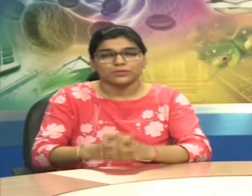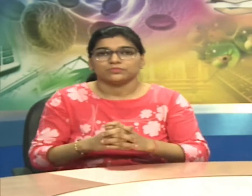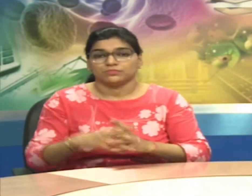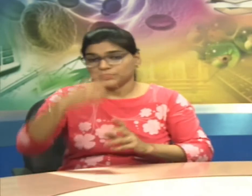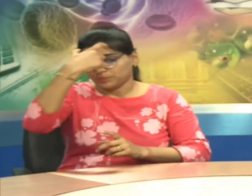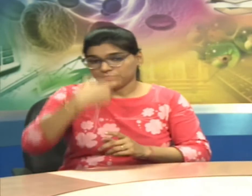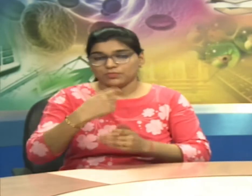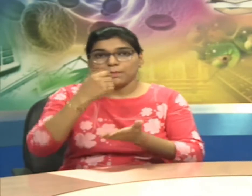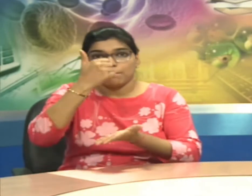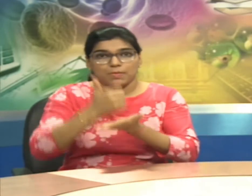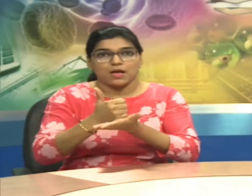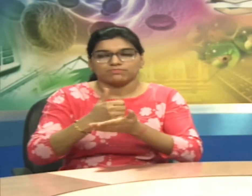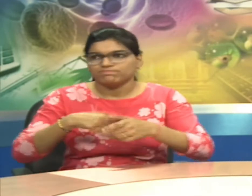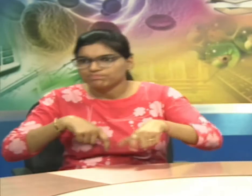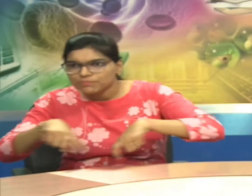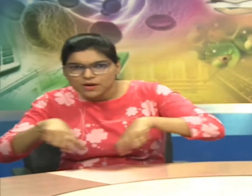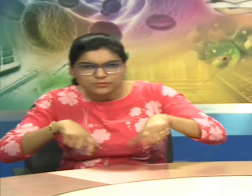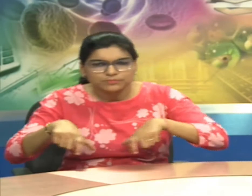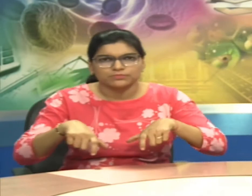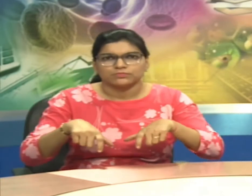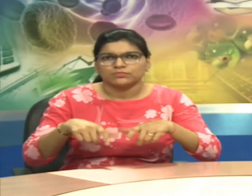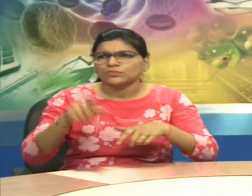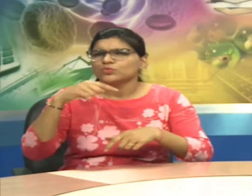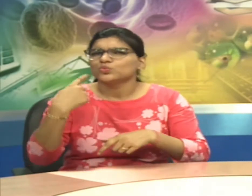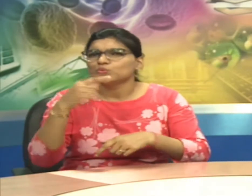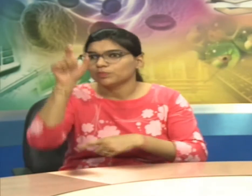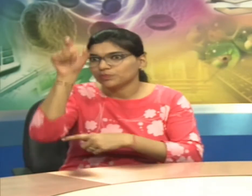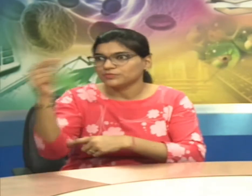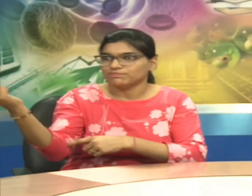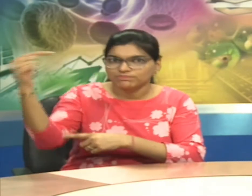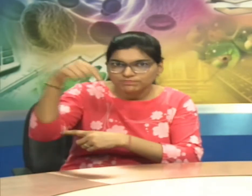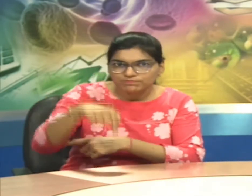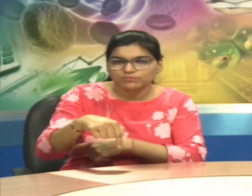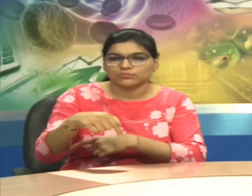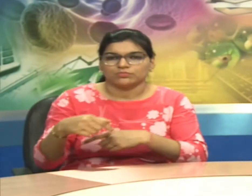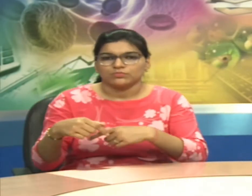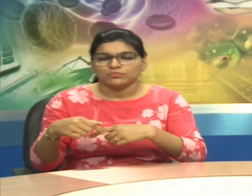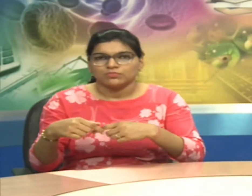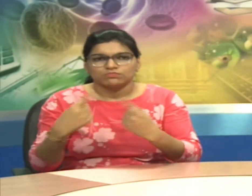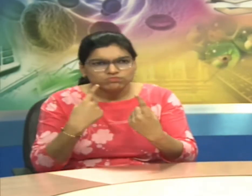Next word is administrative, means the person who manages,